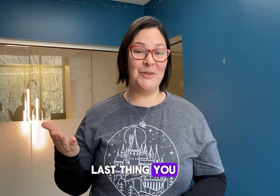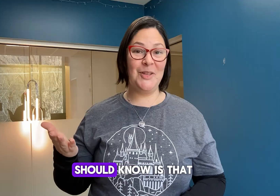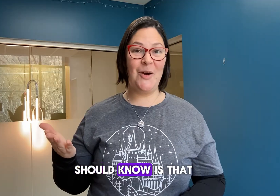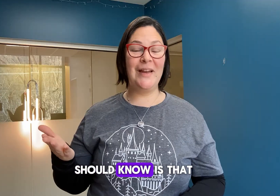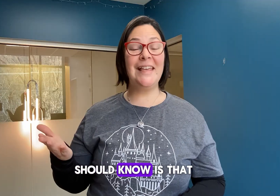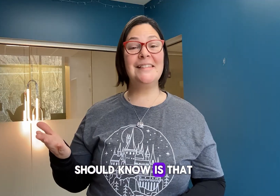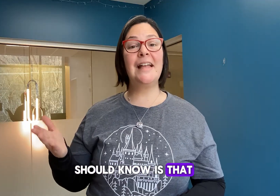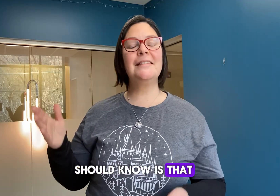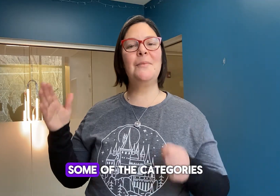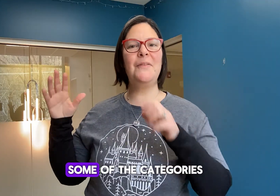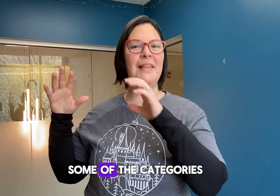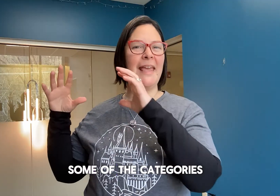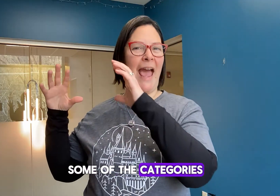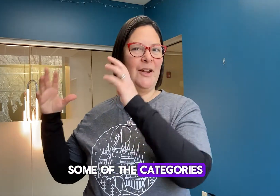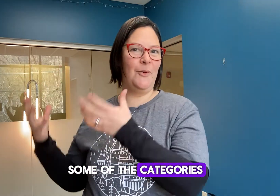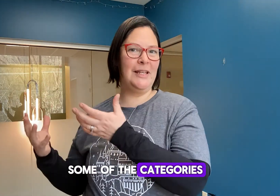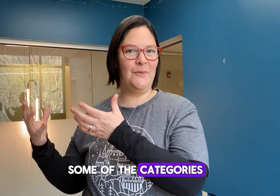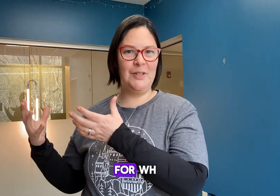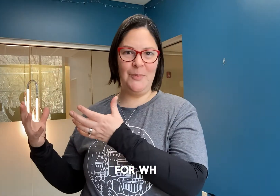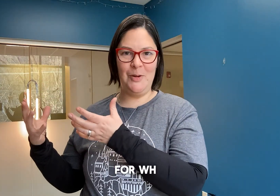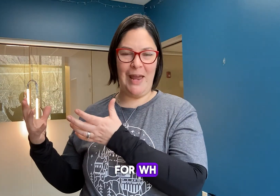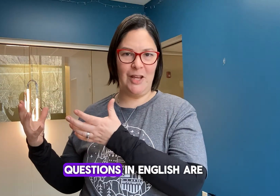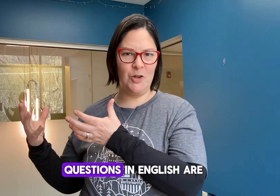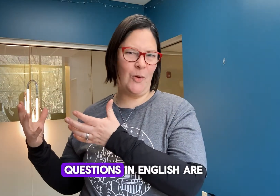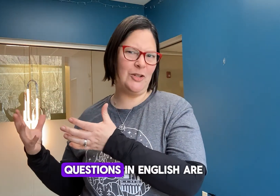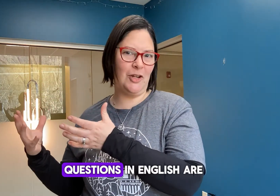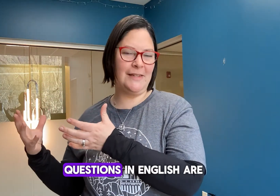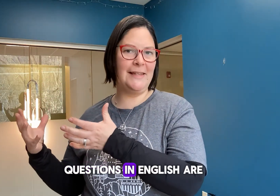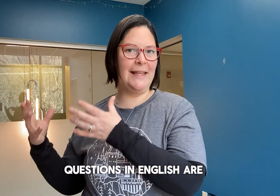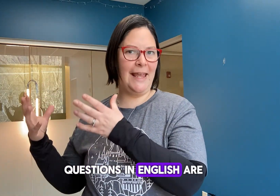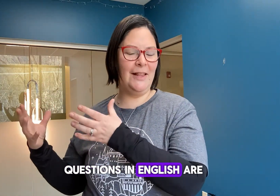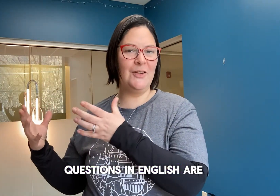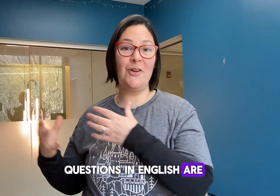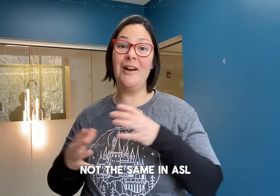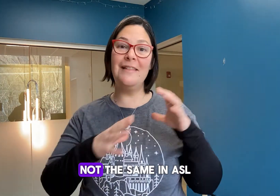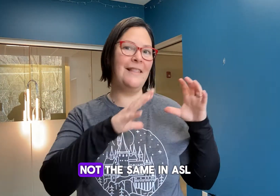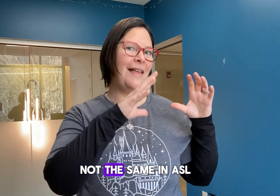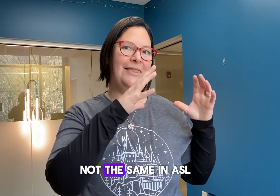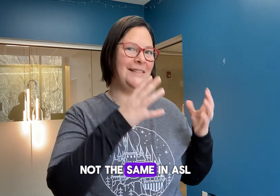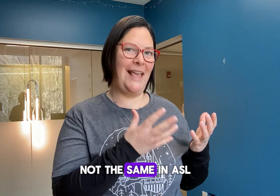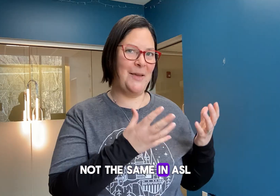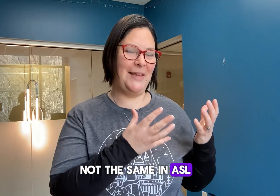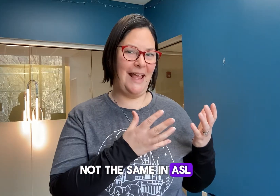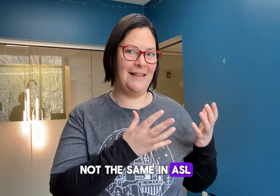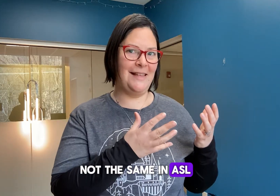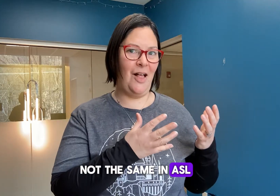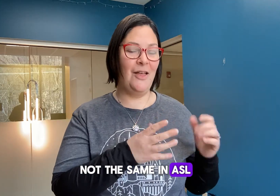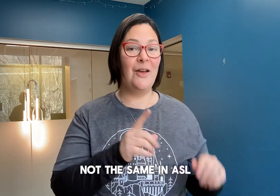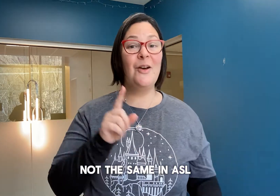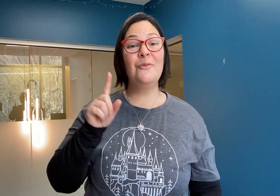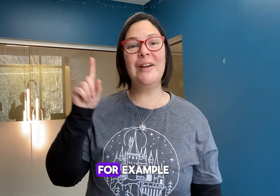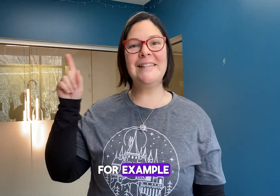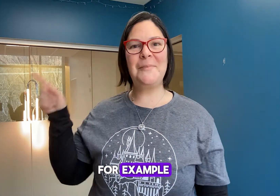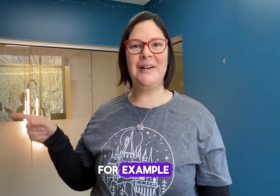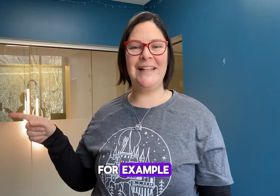know is that some of the categories for WH questions in English are not the same in ASL. For example, in